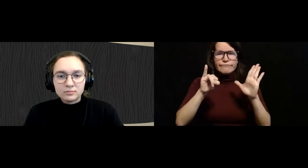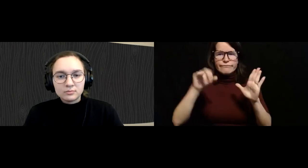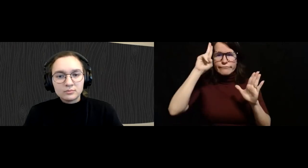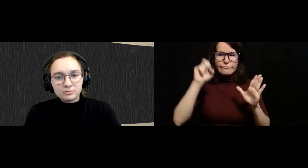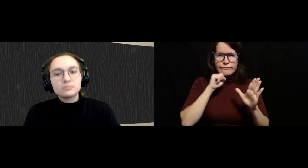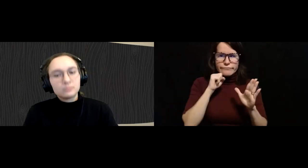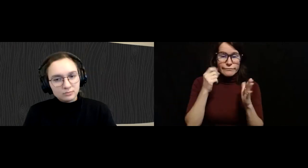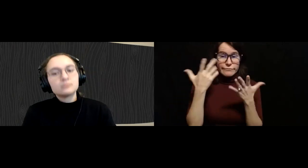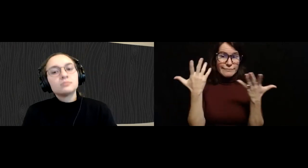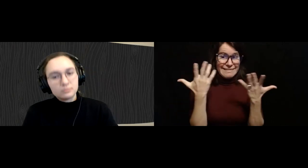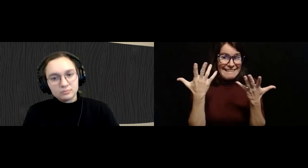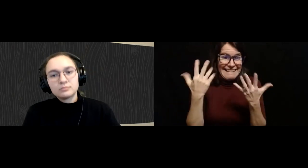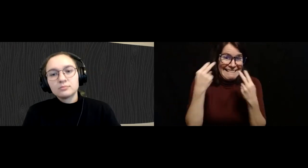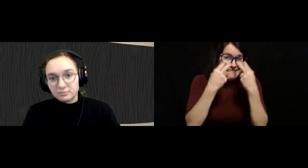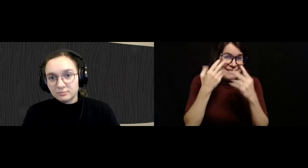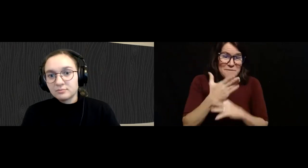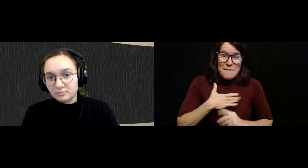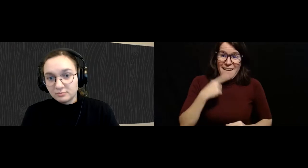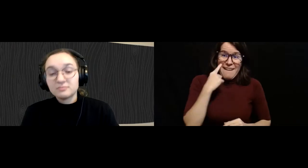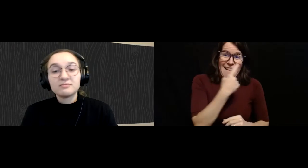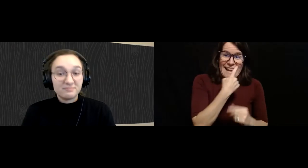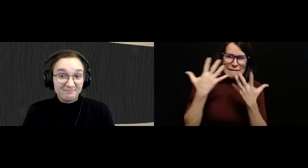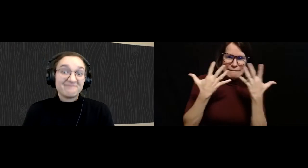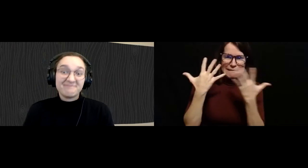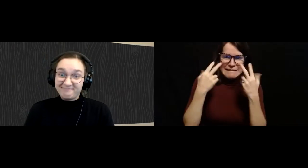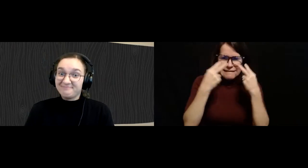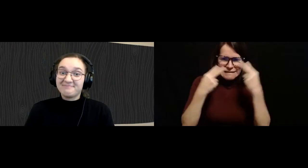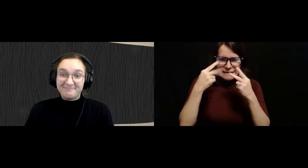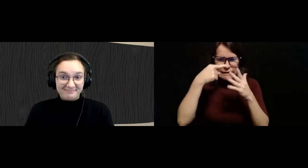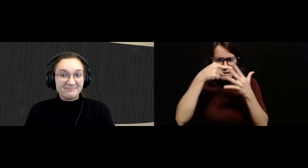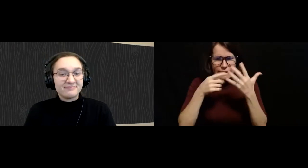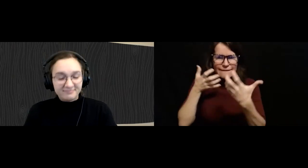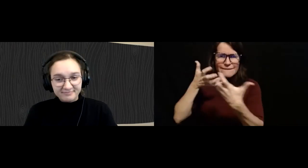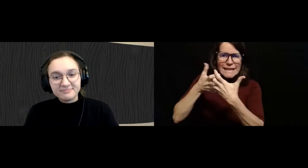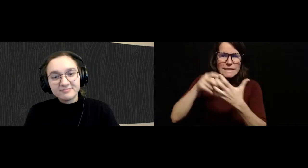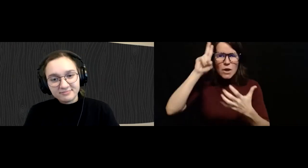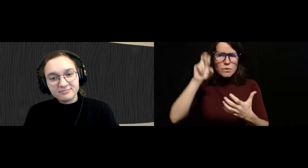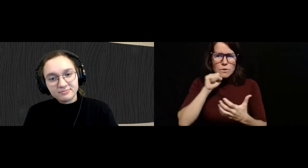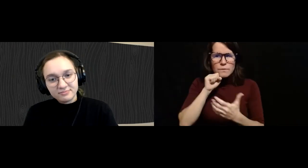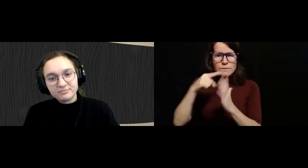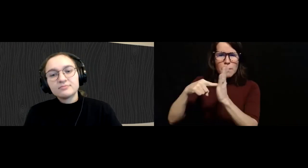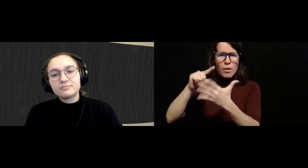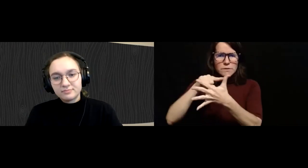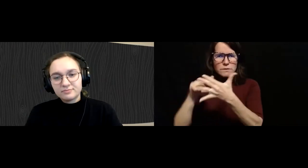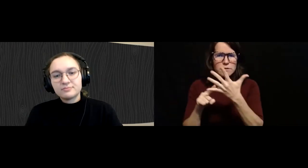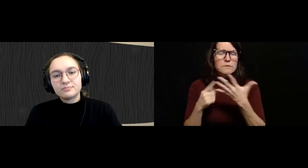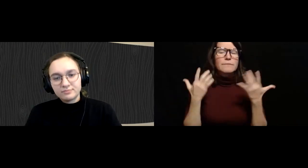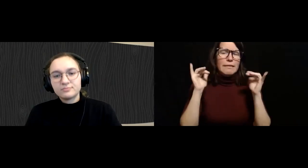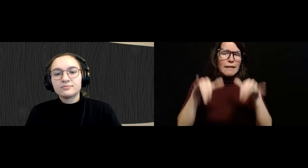And that's how they diagnose. I mean, my eyes fit the diagnosis